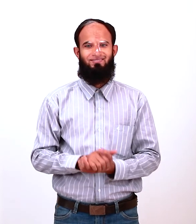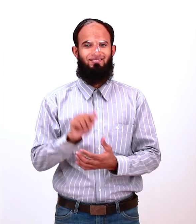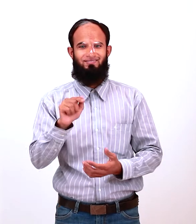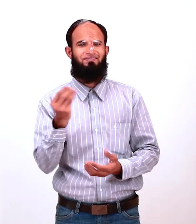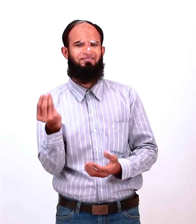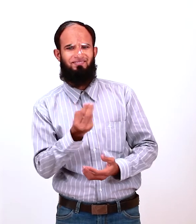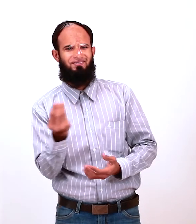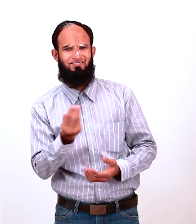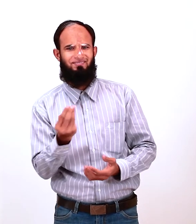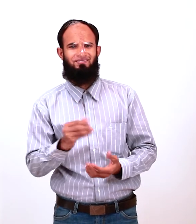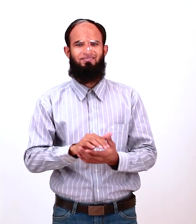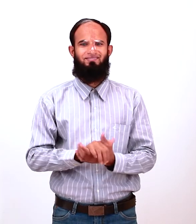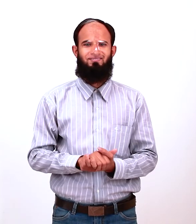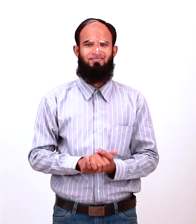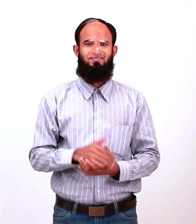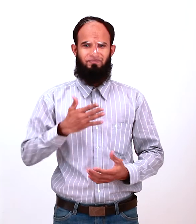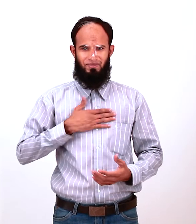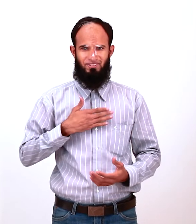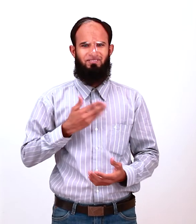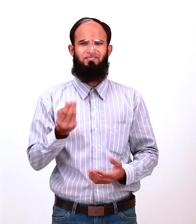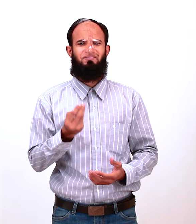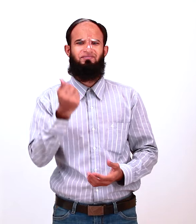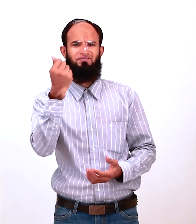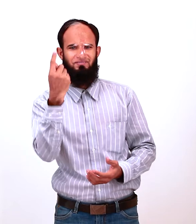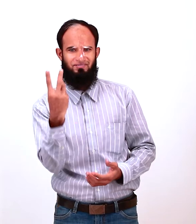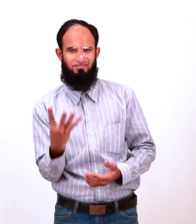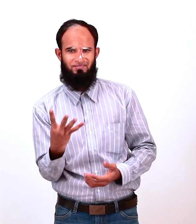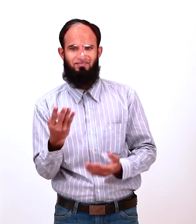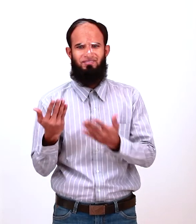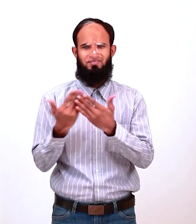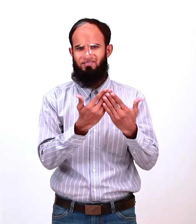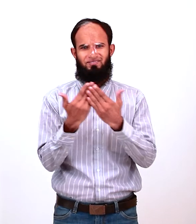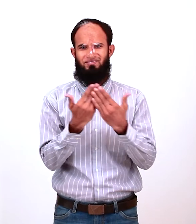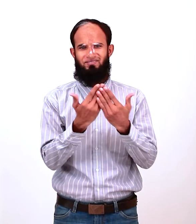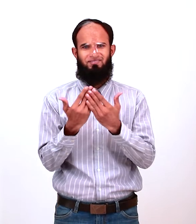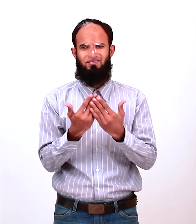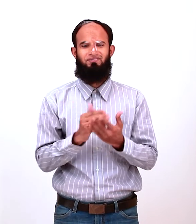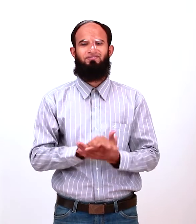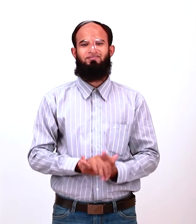This is pretty easy since all we have to do is read through the numbers. For